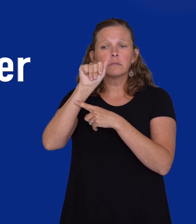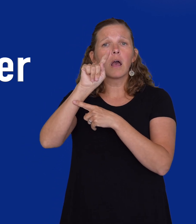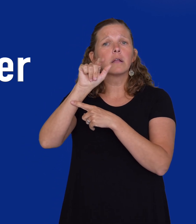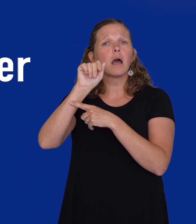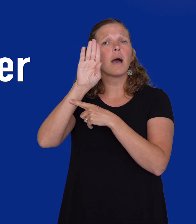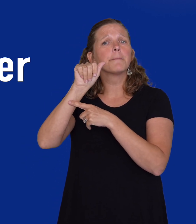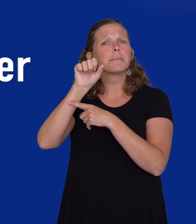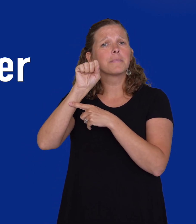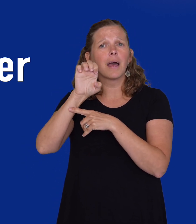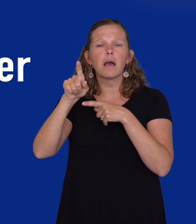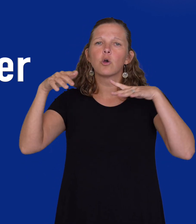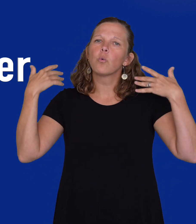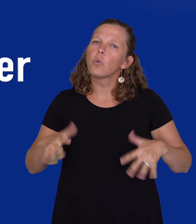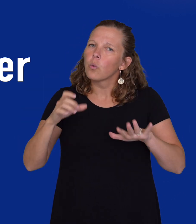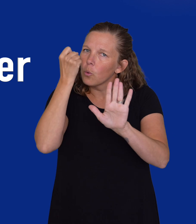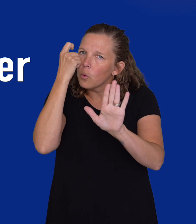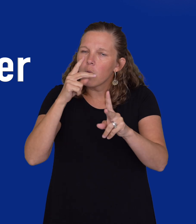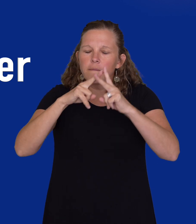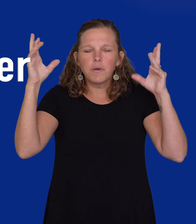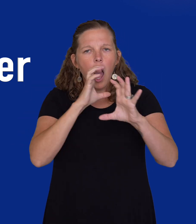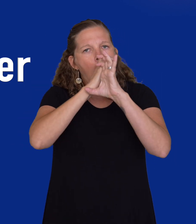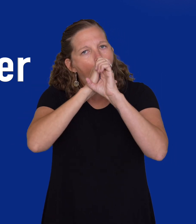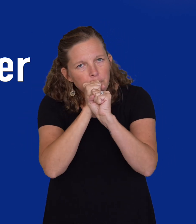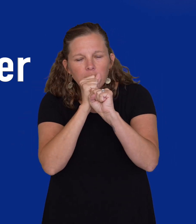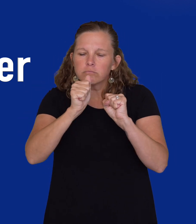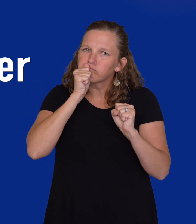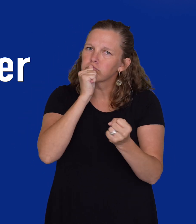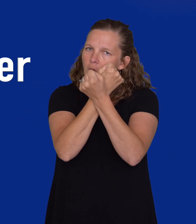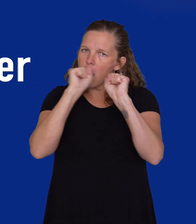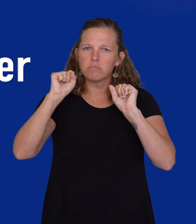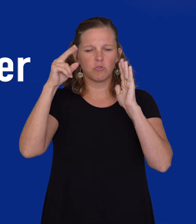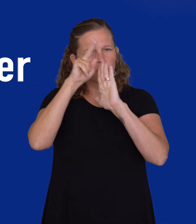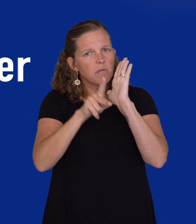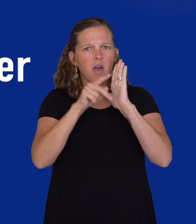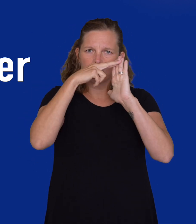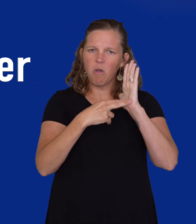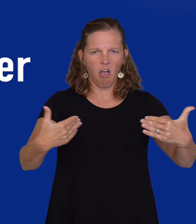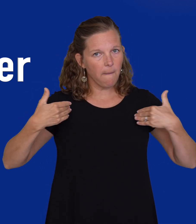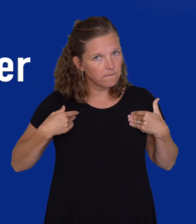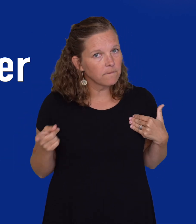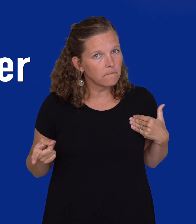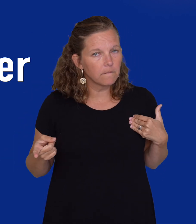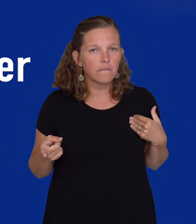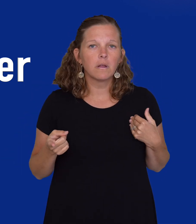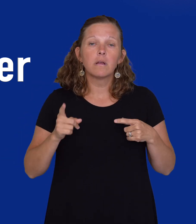Gene Matcher is a database that follows strict safety and privacy